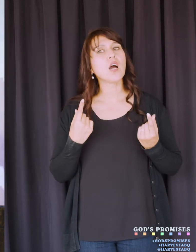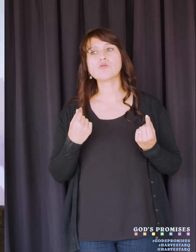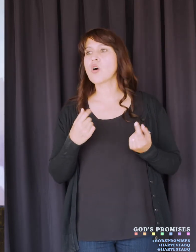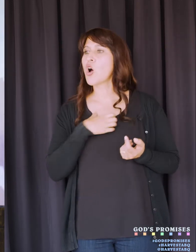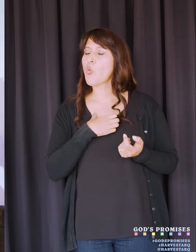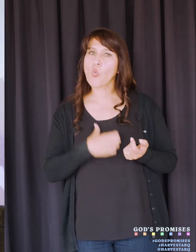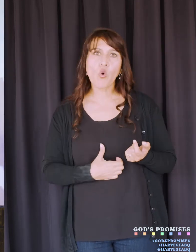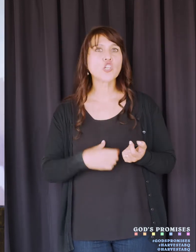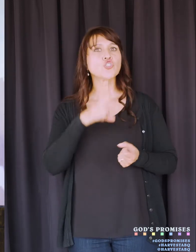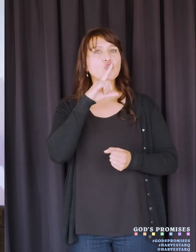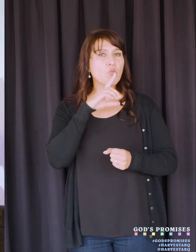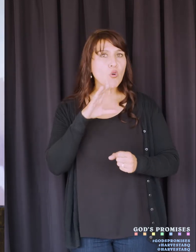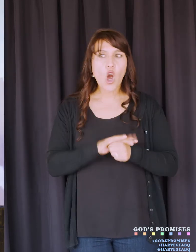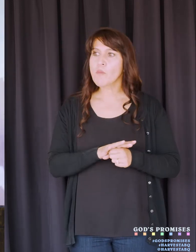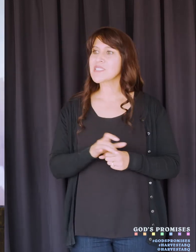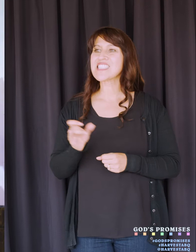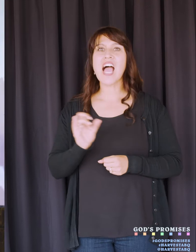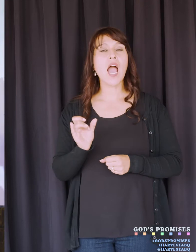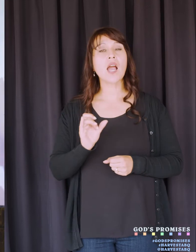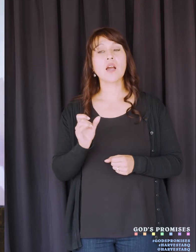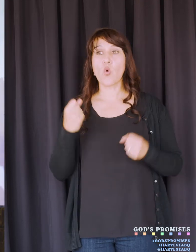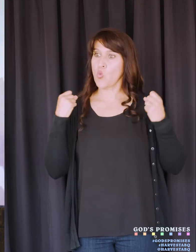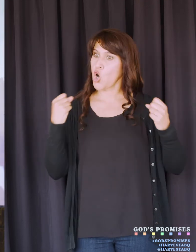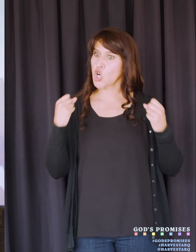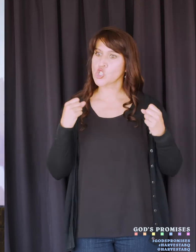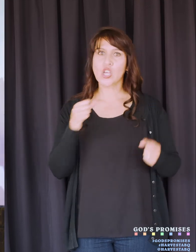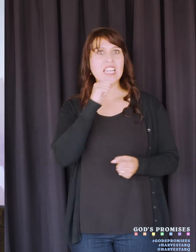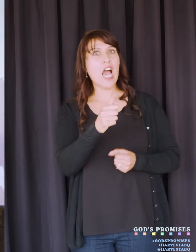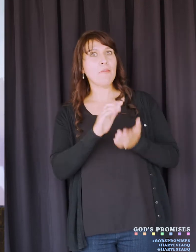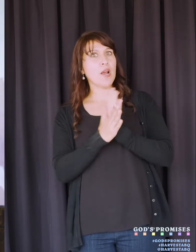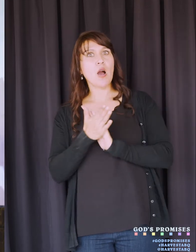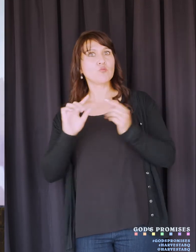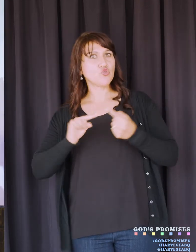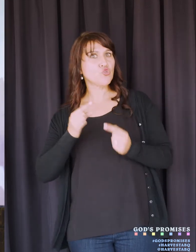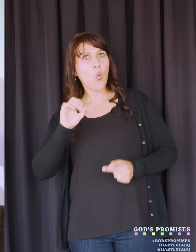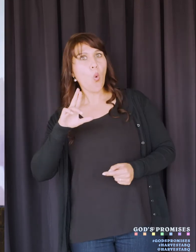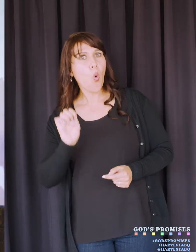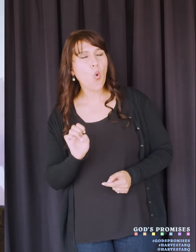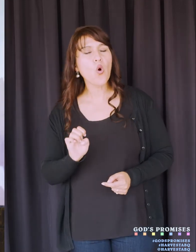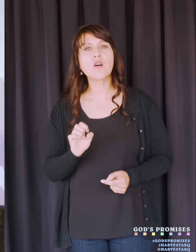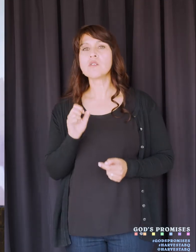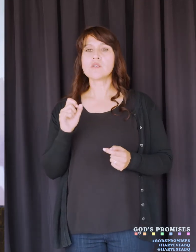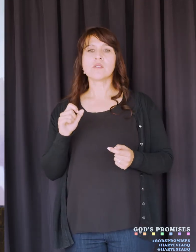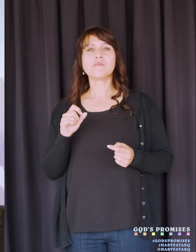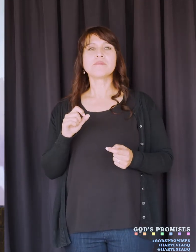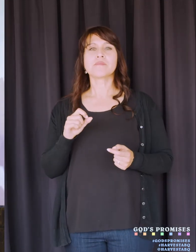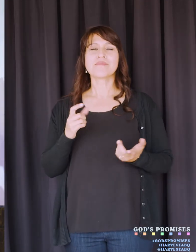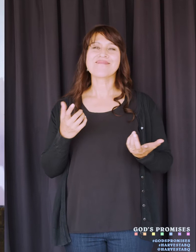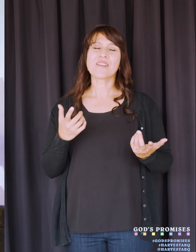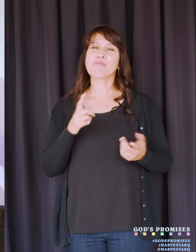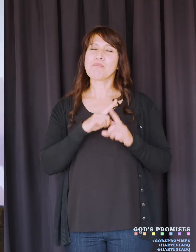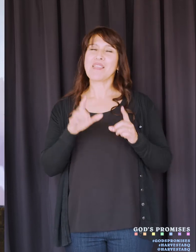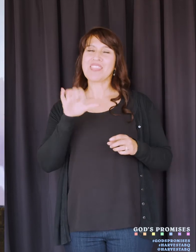wish this promise, where like, I will work out and not get sore. I will work out and not be weary. But that's not what,